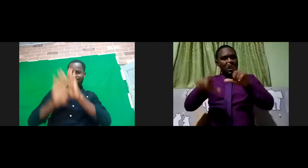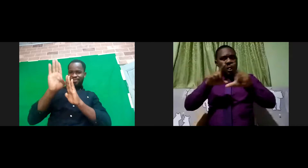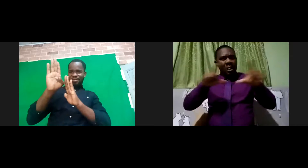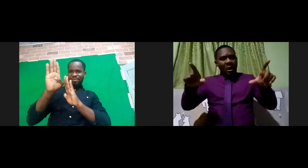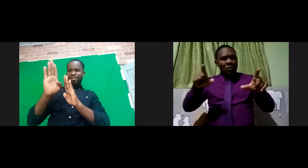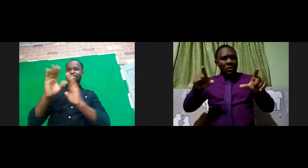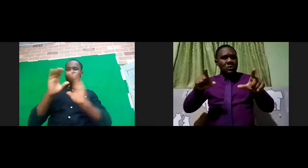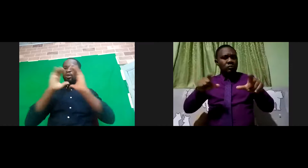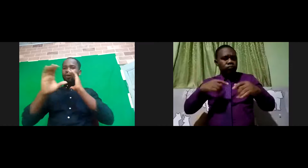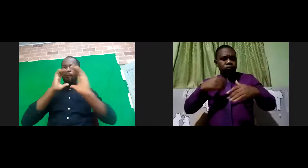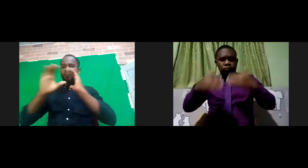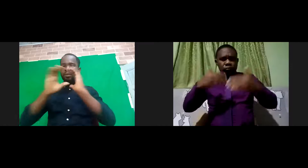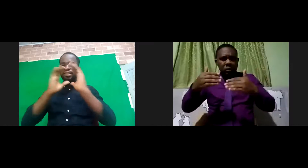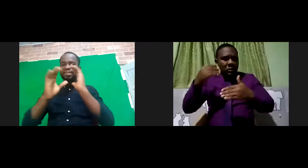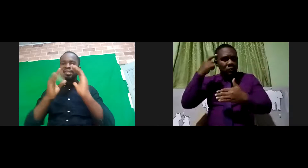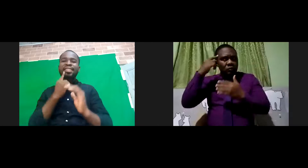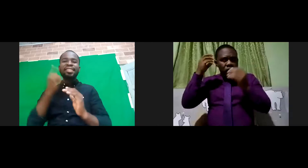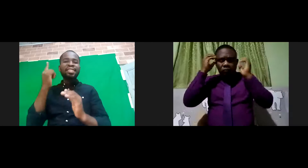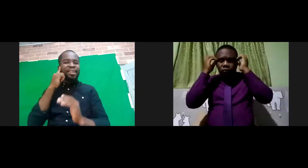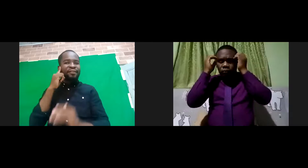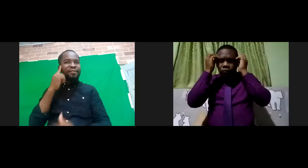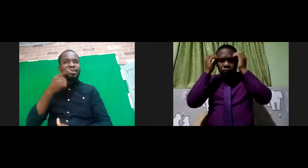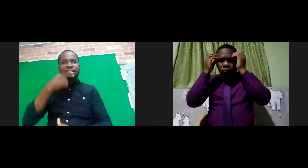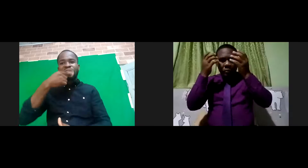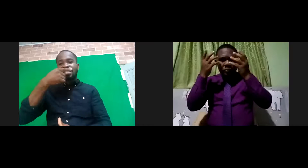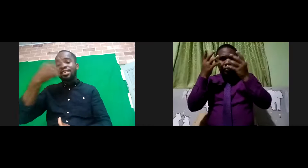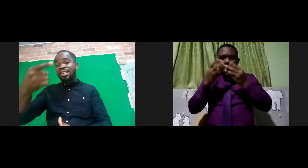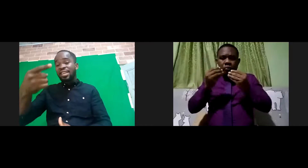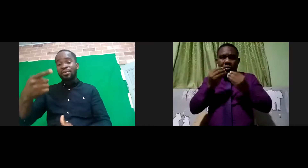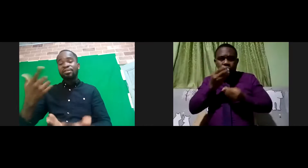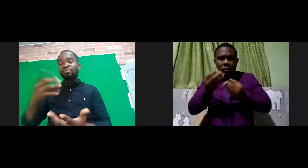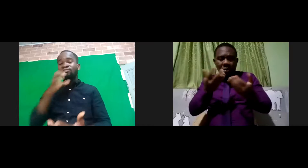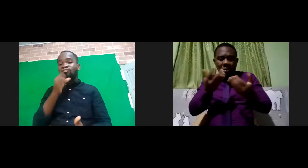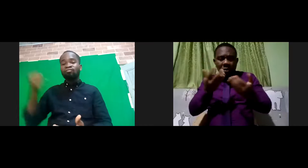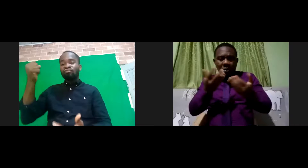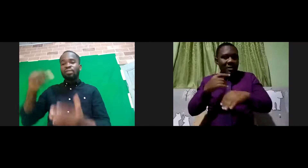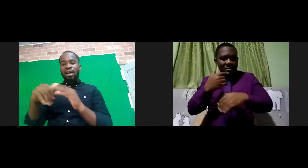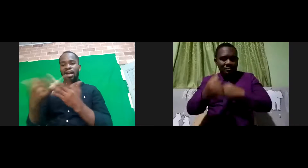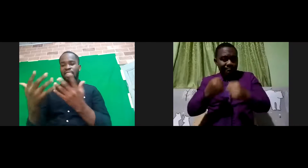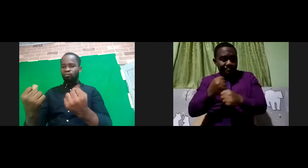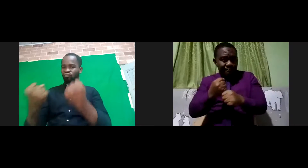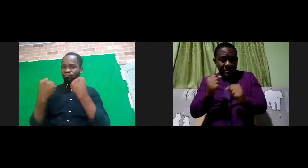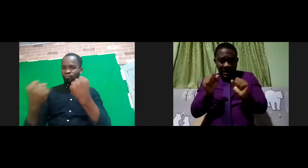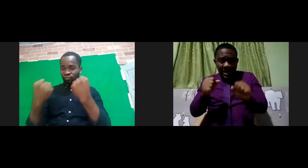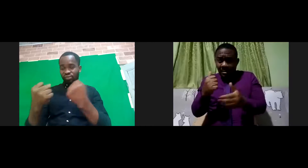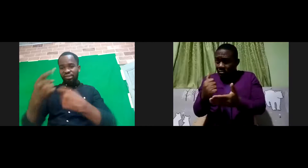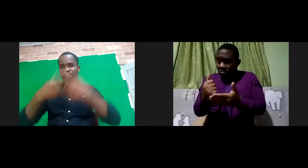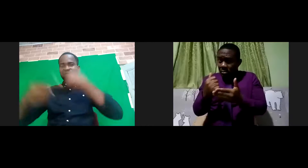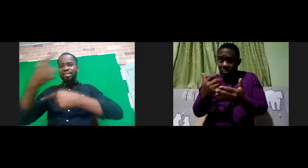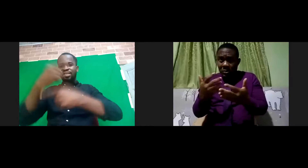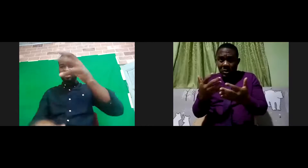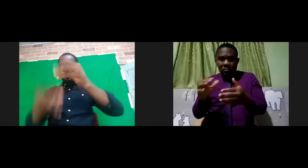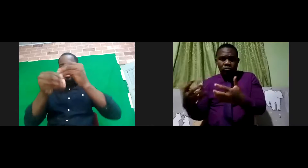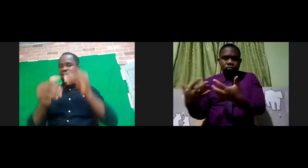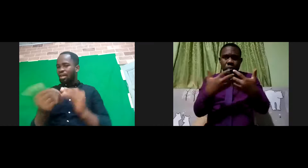communication in deaf and hearing children in the early years, and how this can be strengthened with sign language.